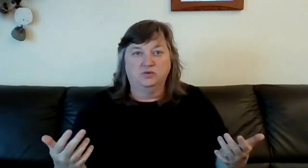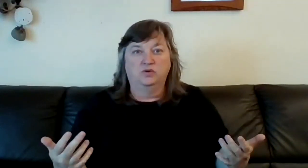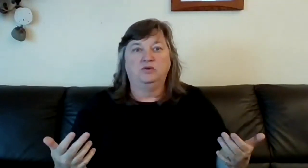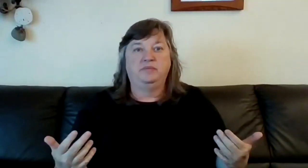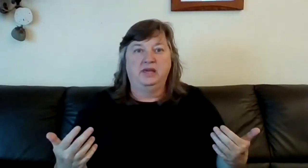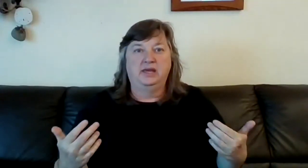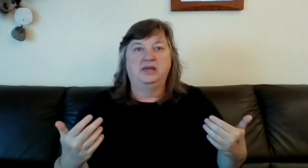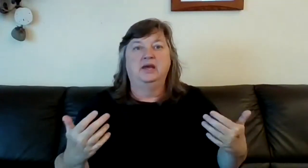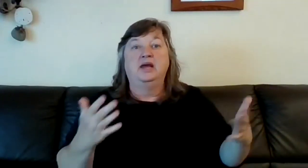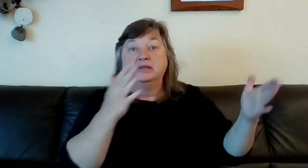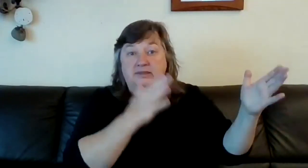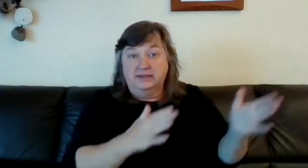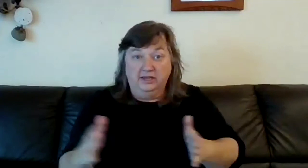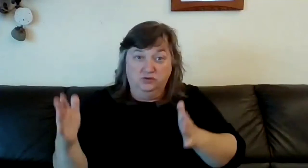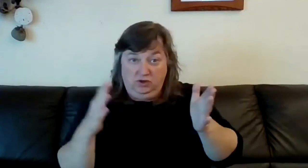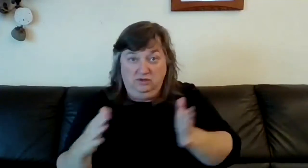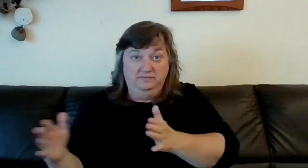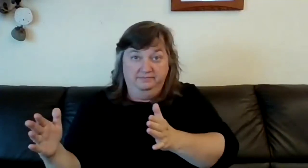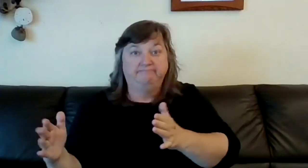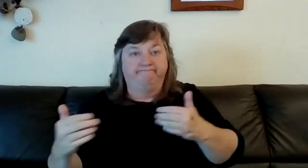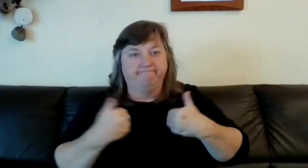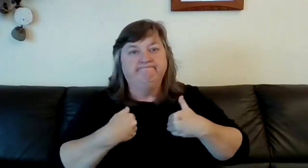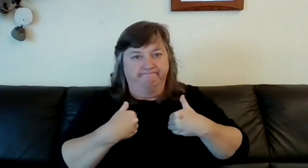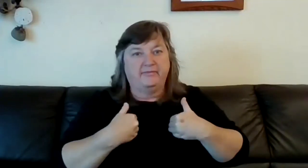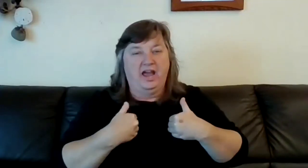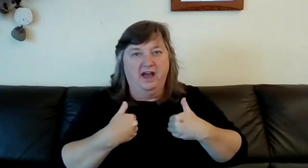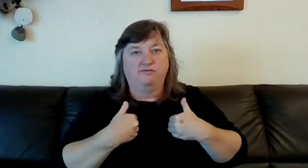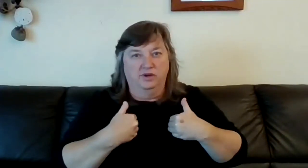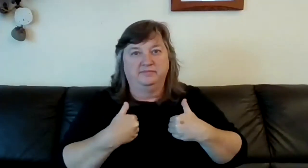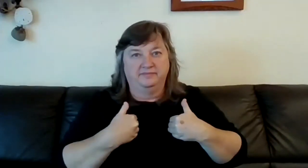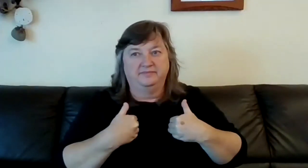schedule would be schedule, I have one.